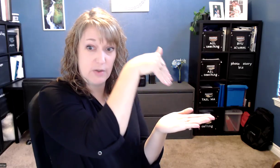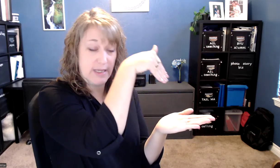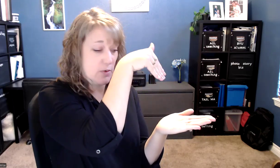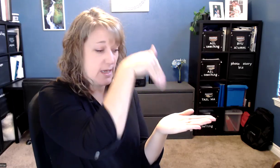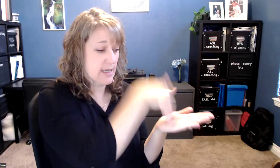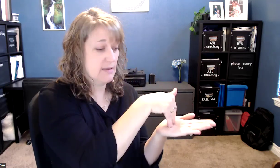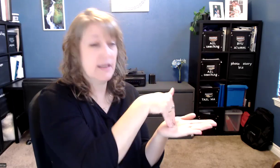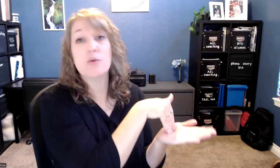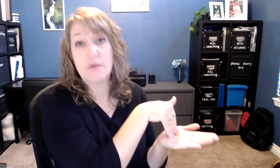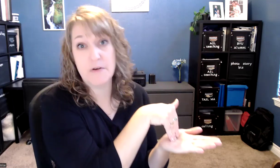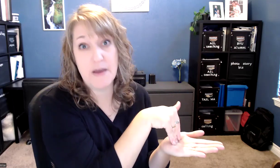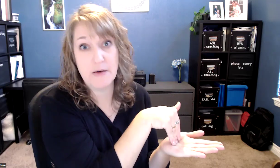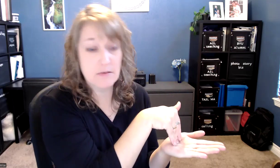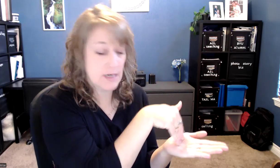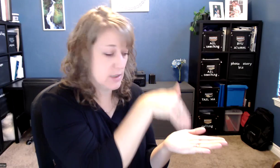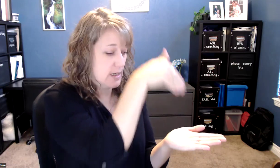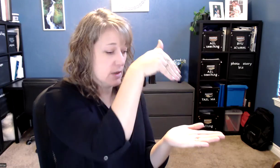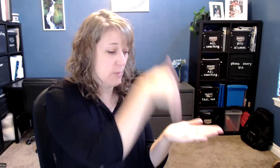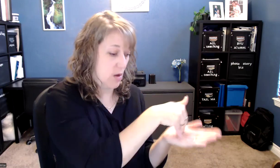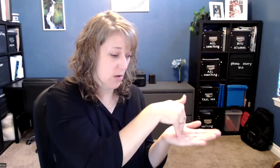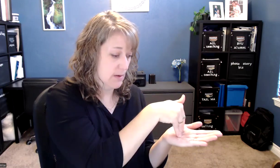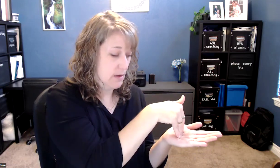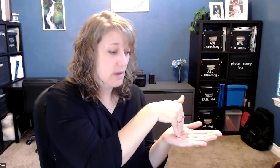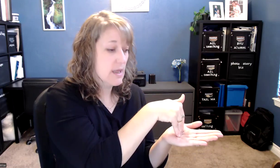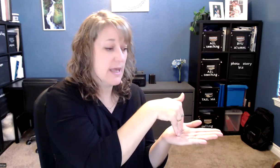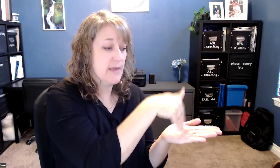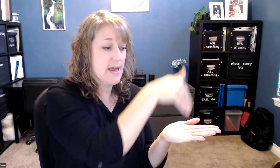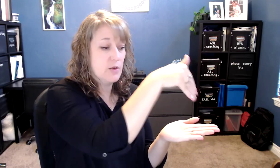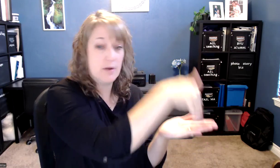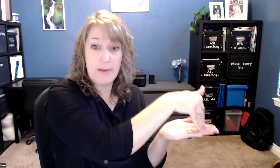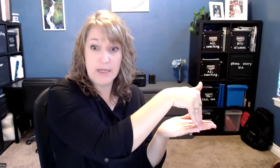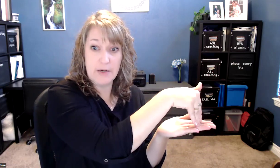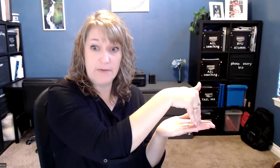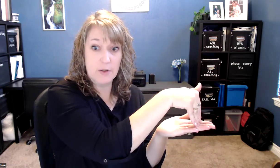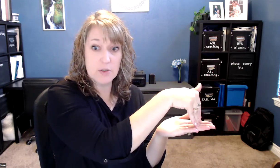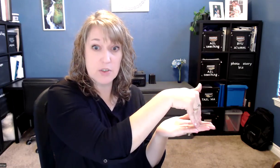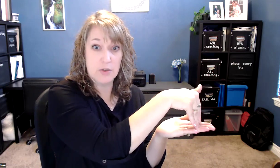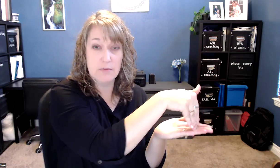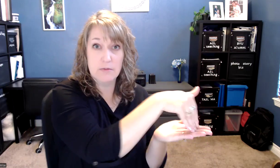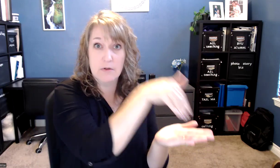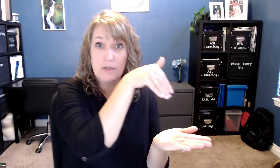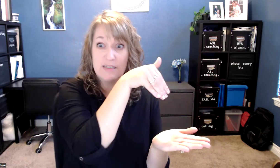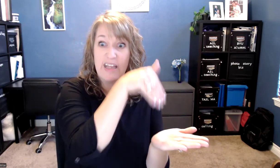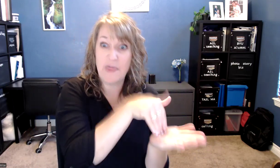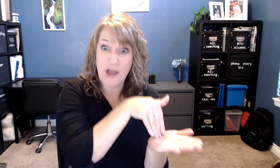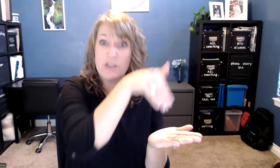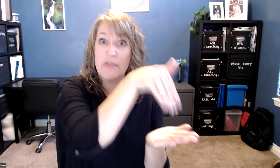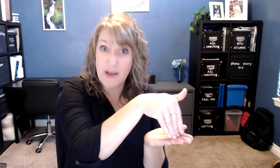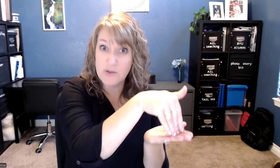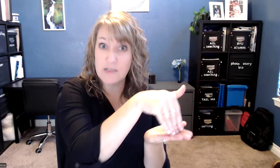like you hit, like you would for 1,000, right? You hit your palm and then you come out and hit your fingers too. It's like 1,000 thousands,